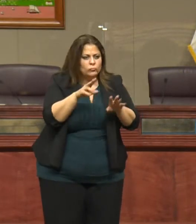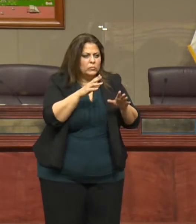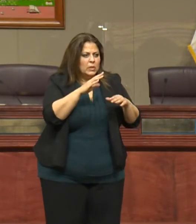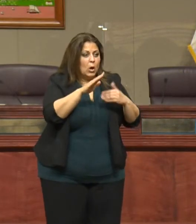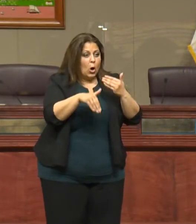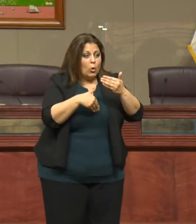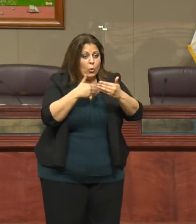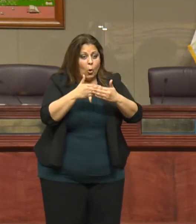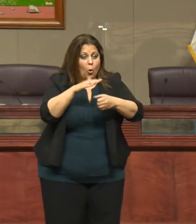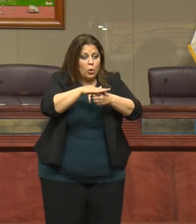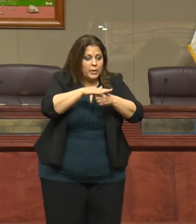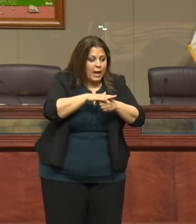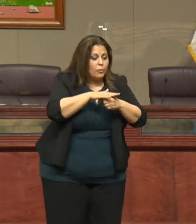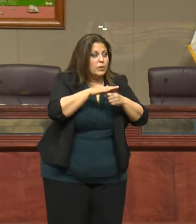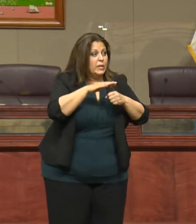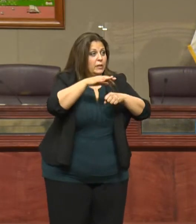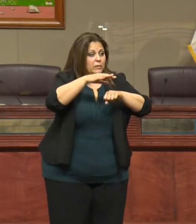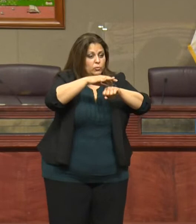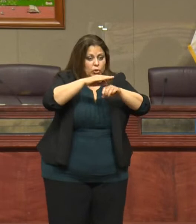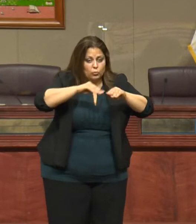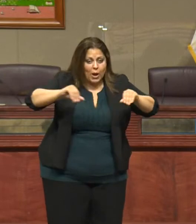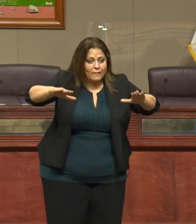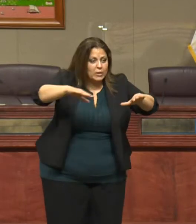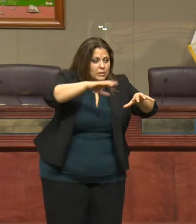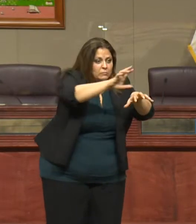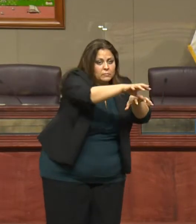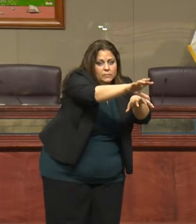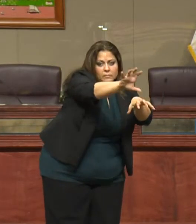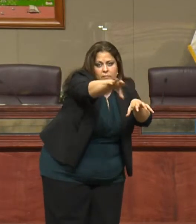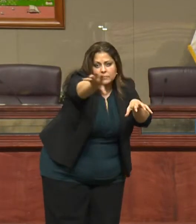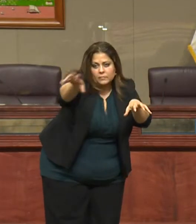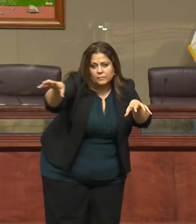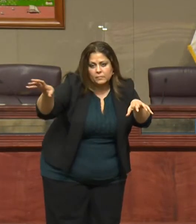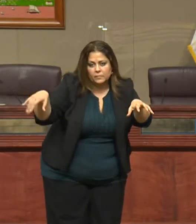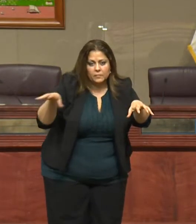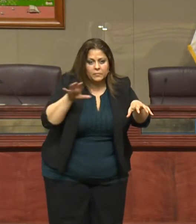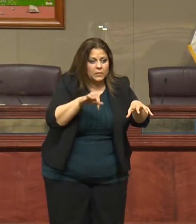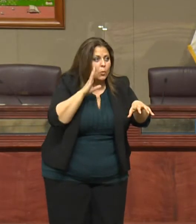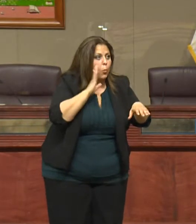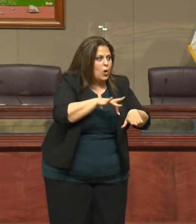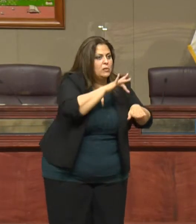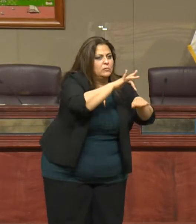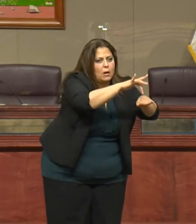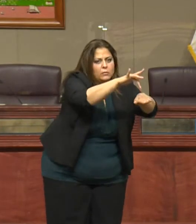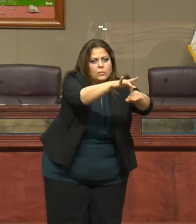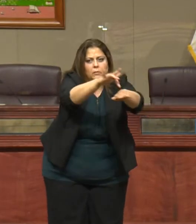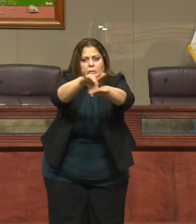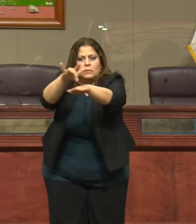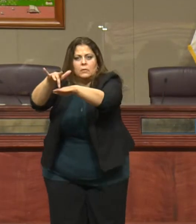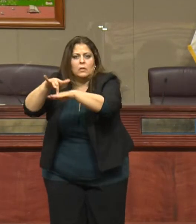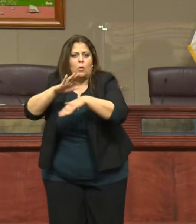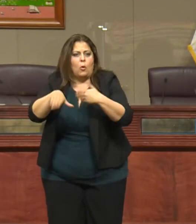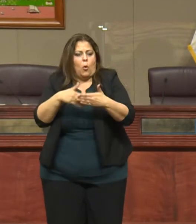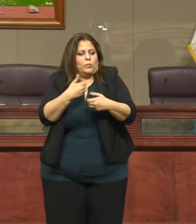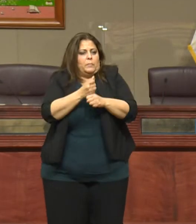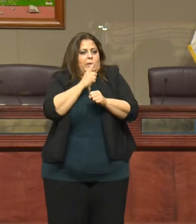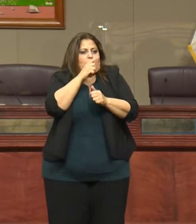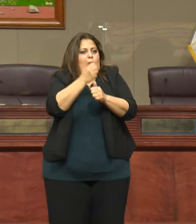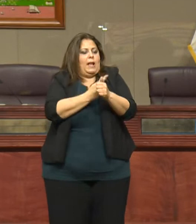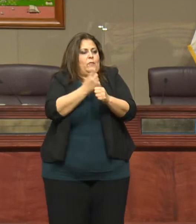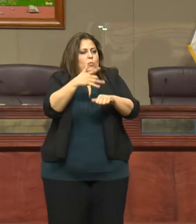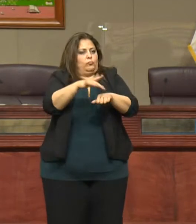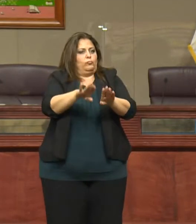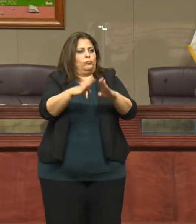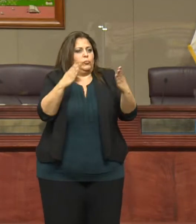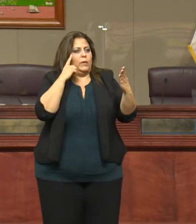county to ensure that all segments are getting access to the vaccine. Thank you.